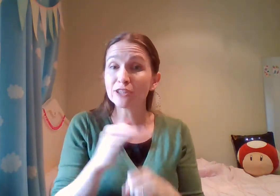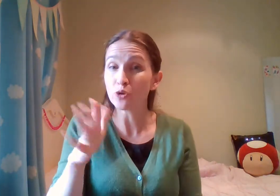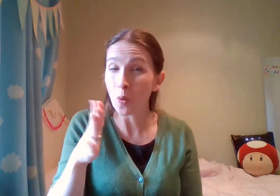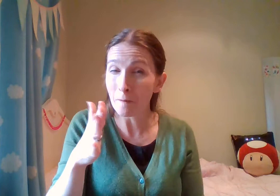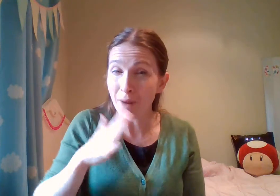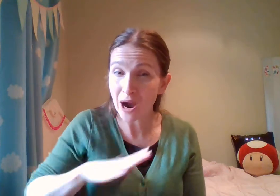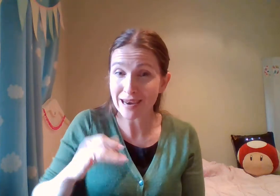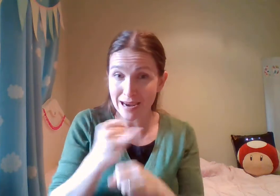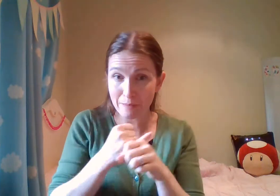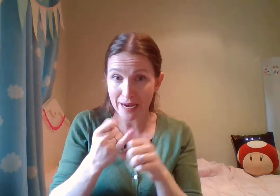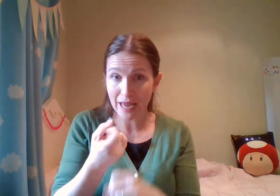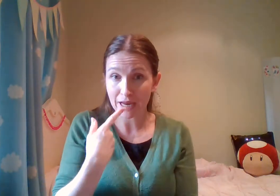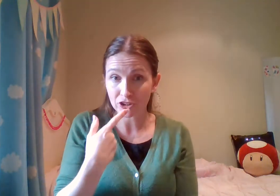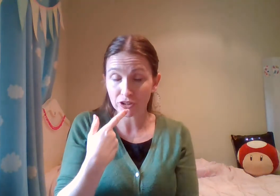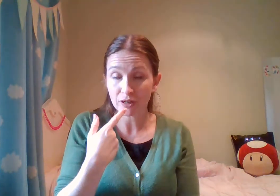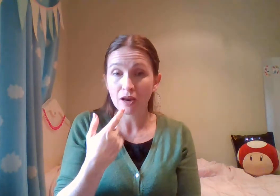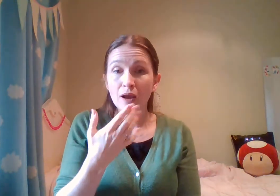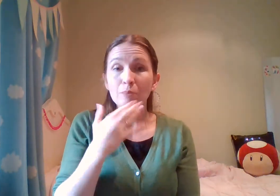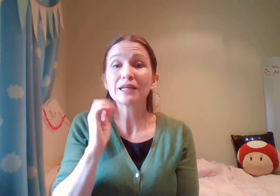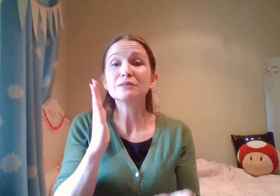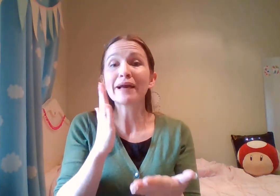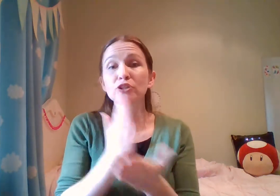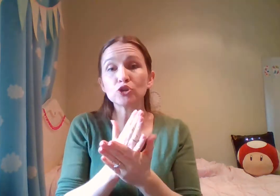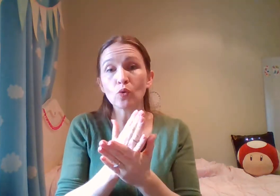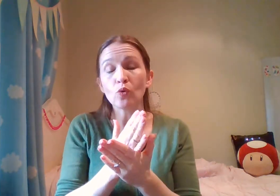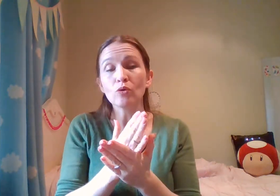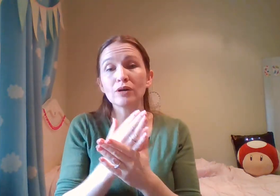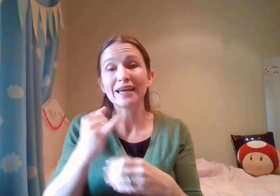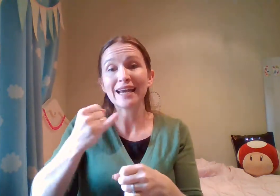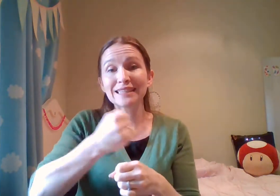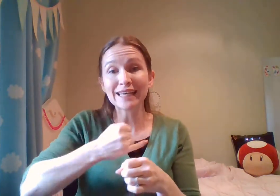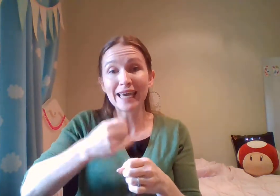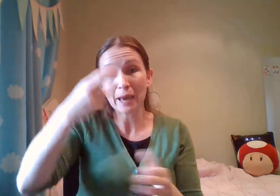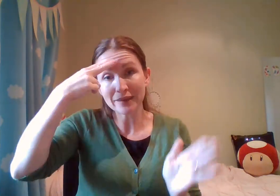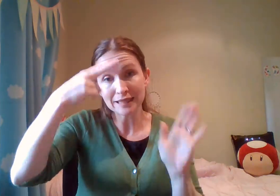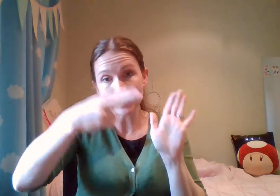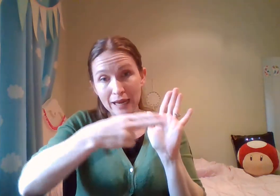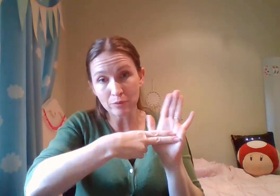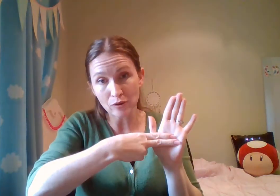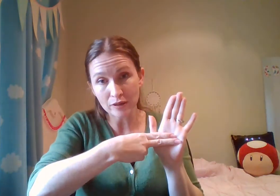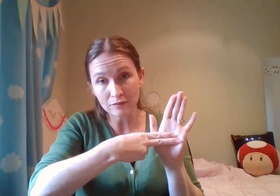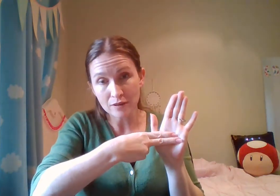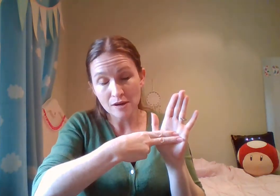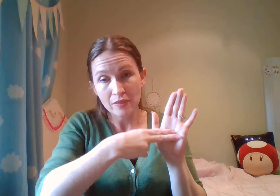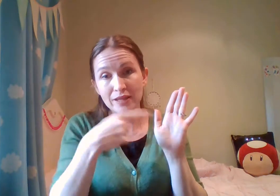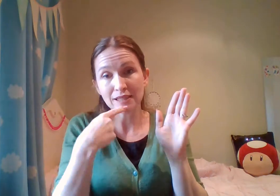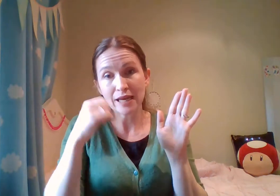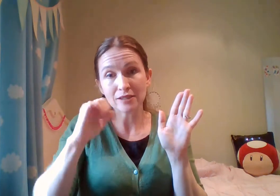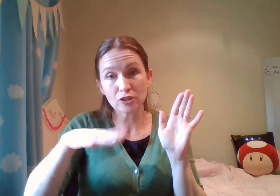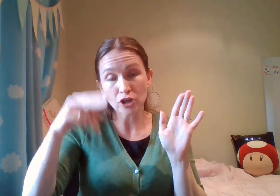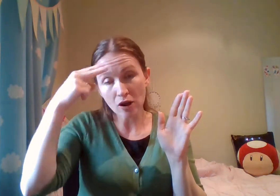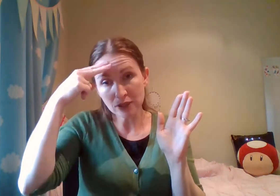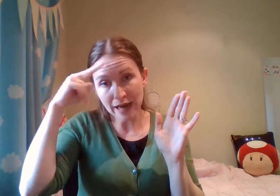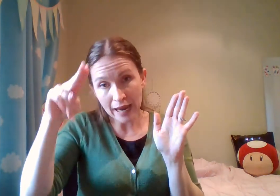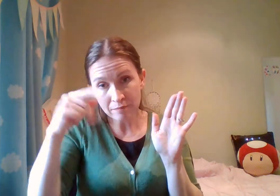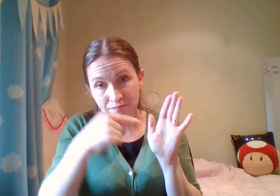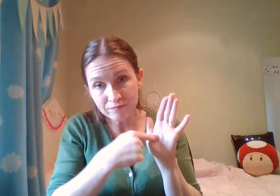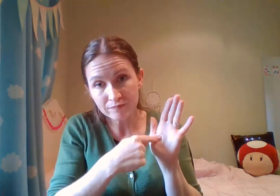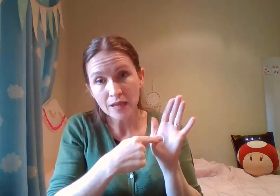or might need medication, please make sure it has a chemist label on it that says the child's name